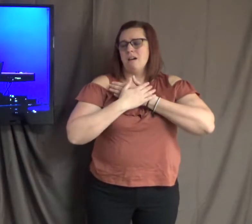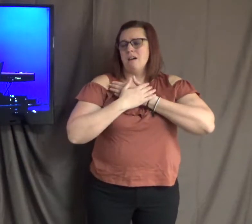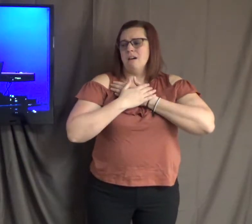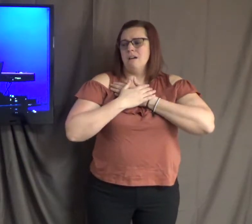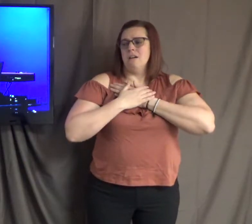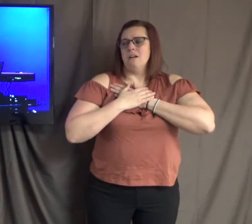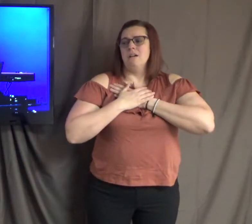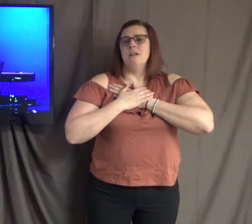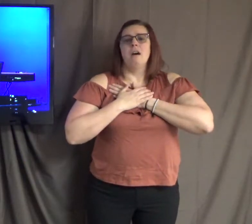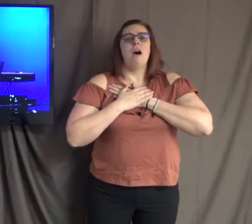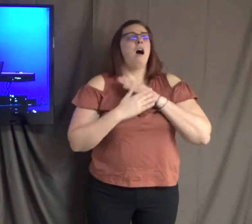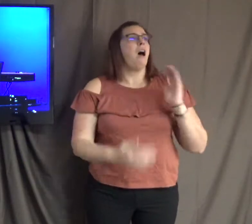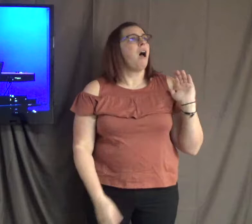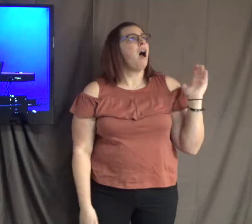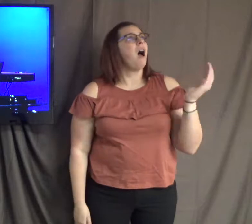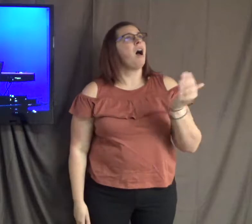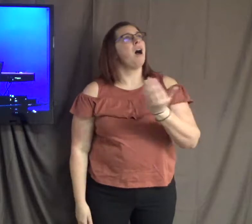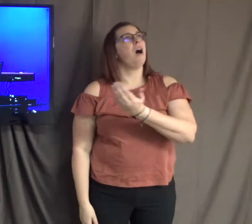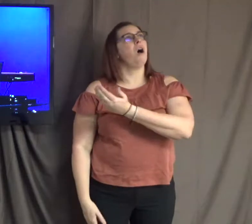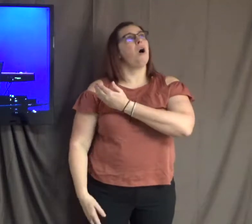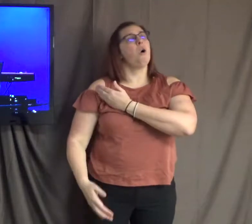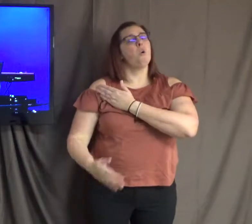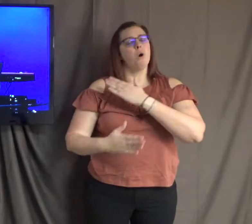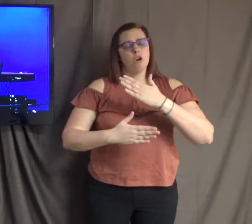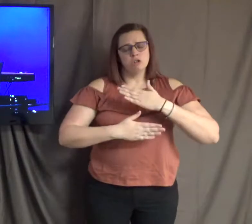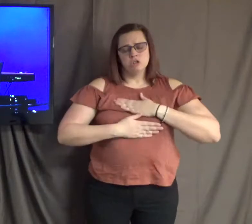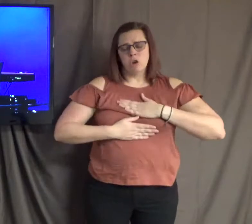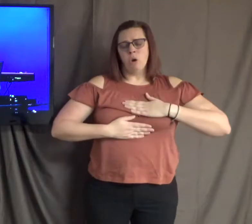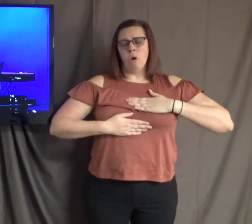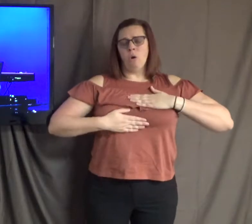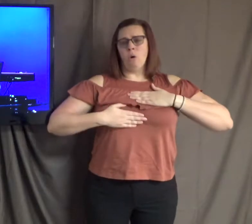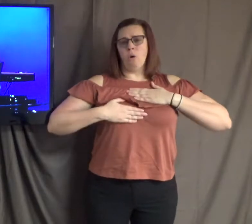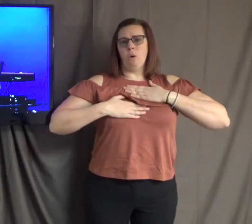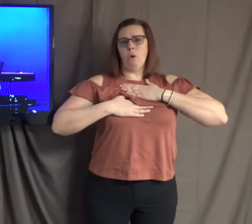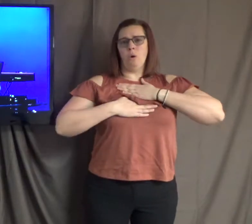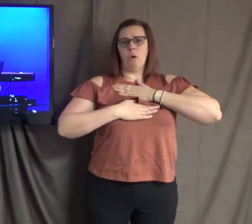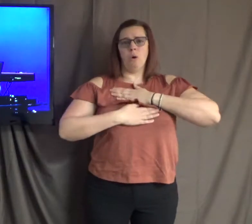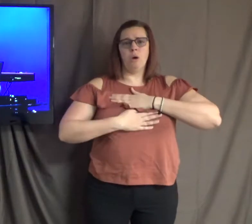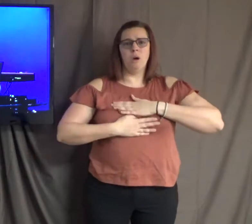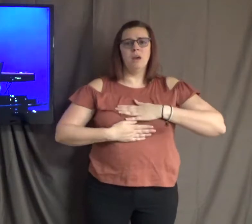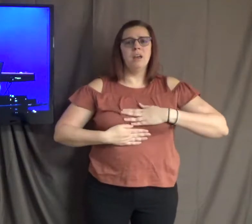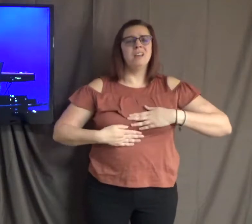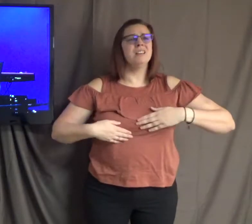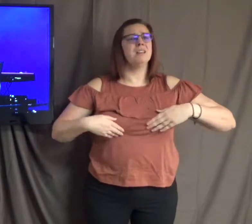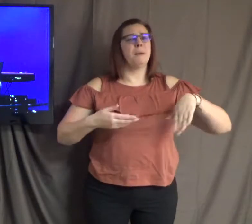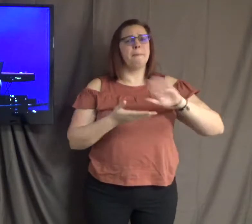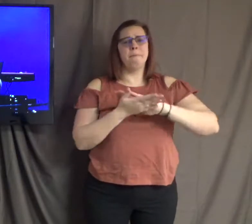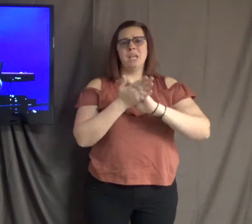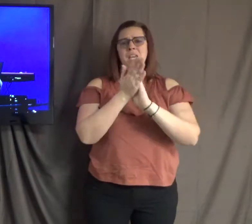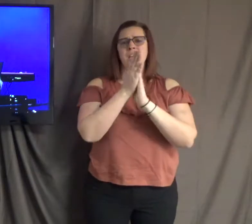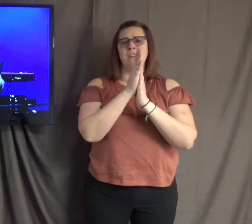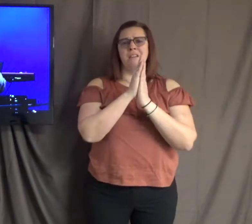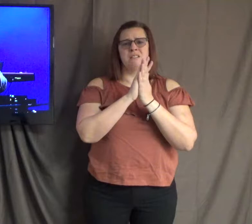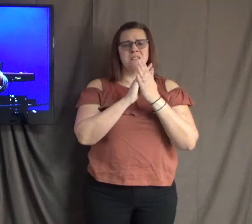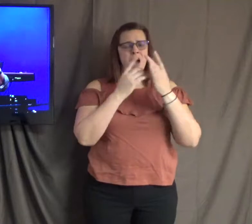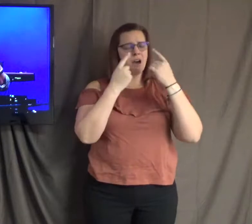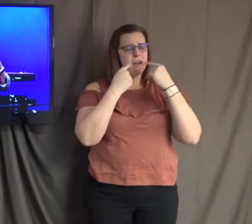Let our joy be so triumphant that